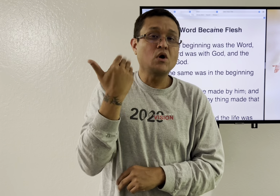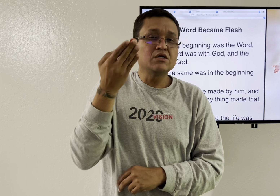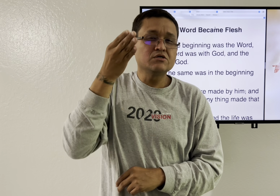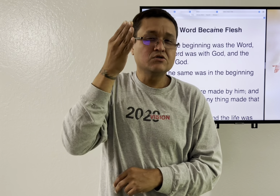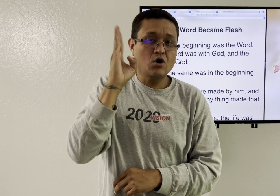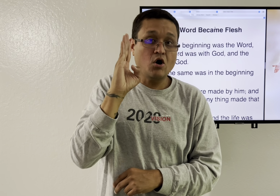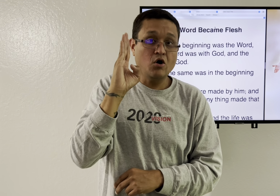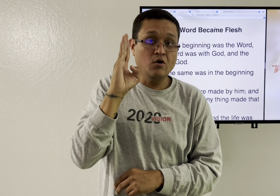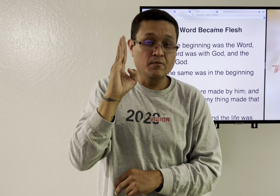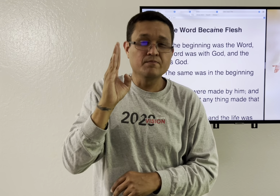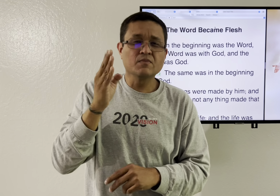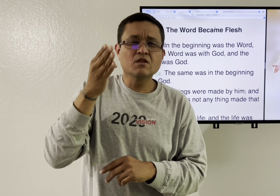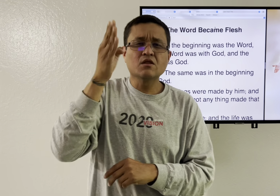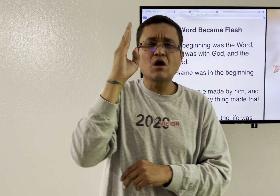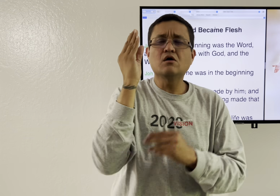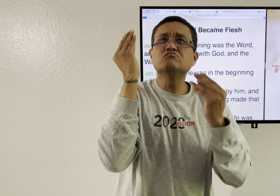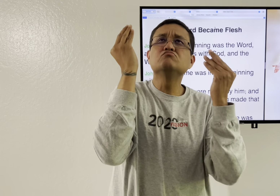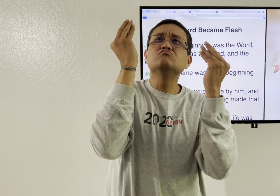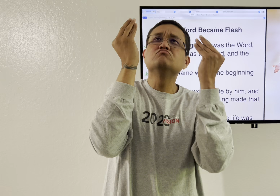and the thought was God.